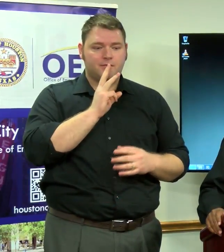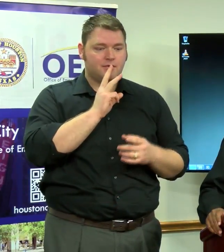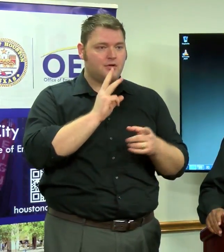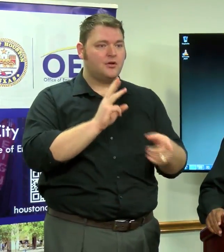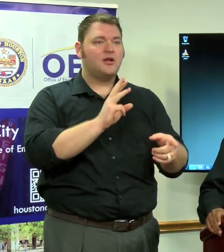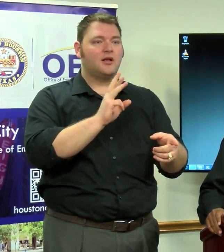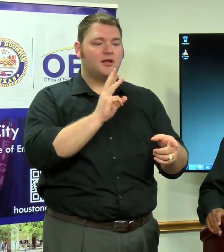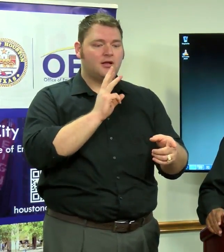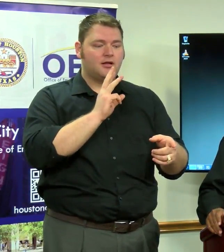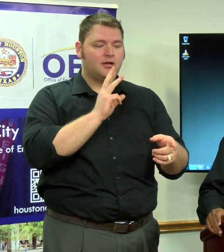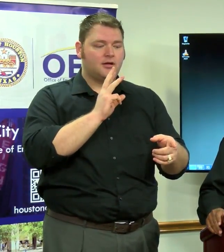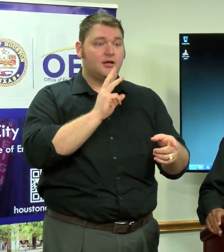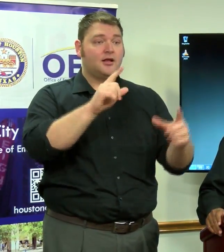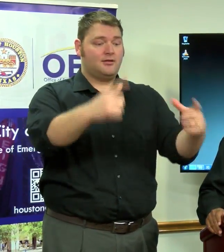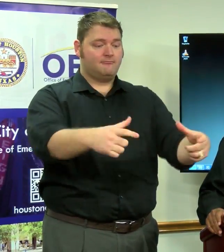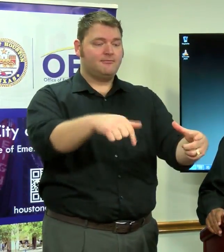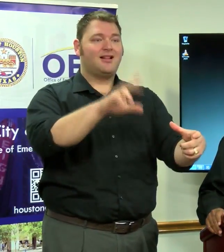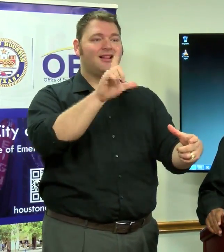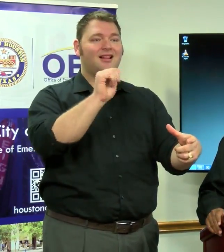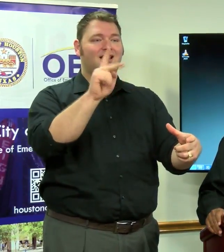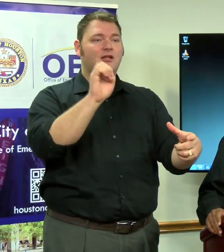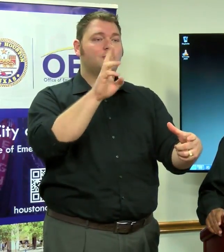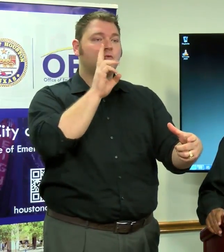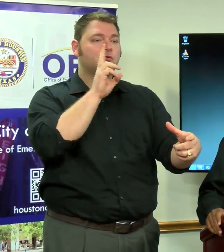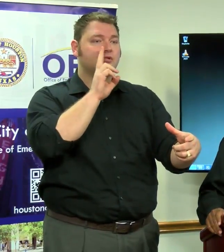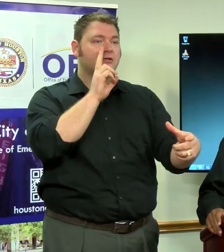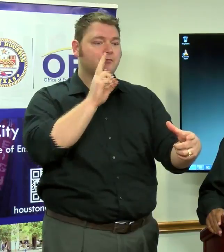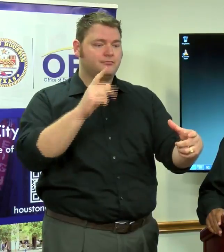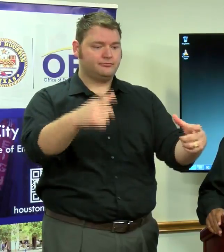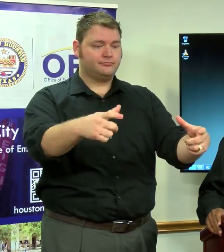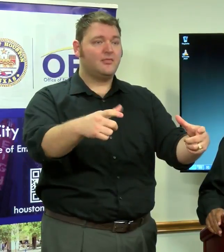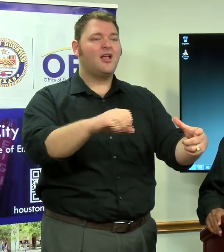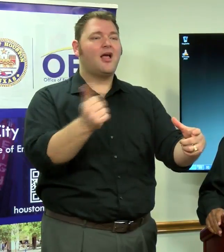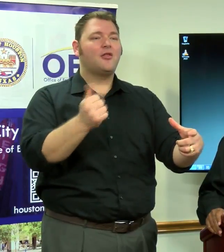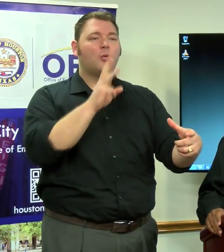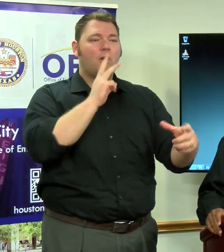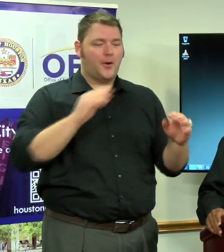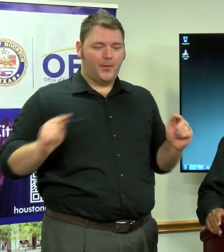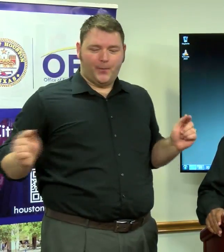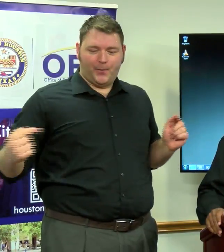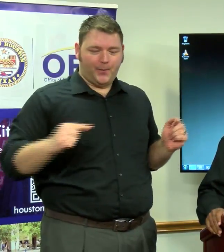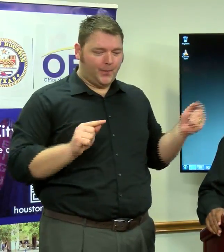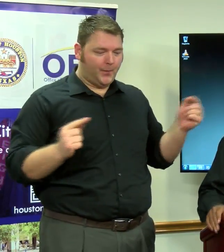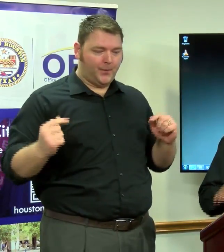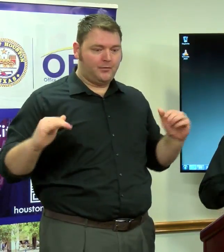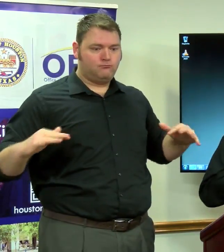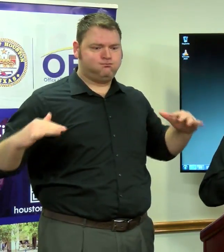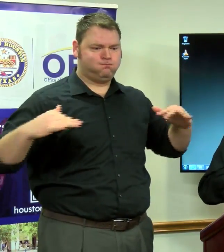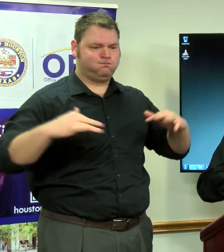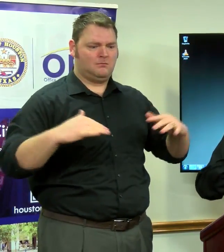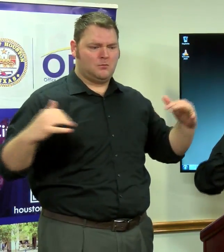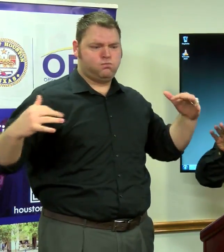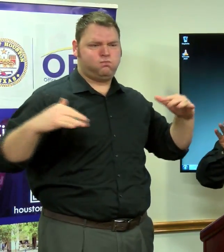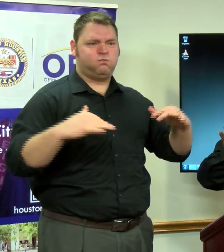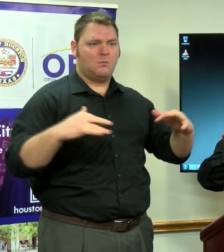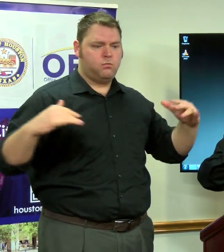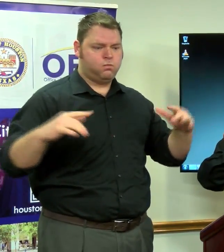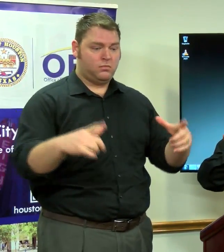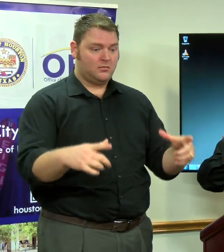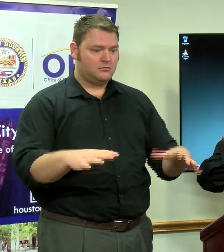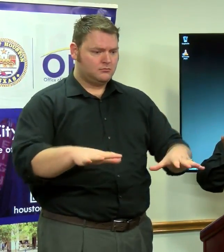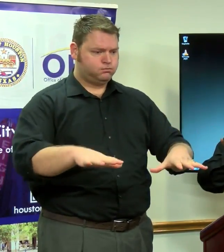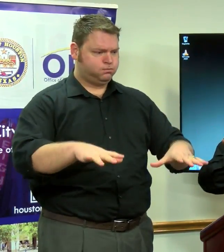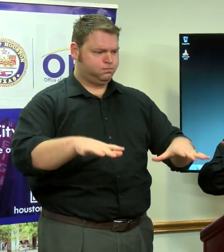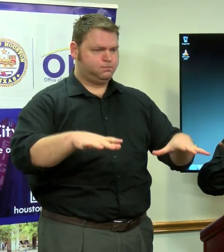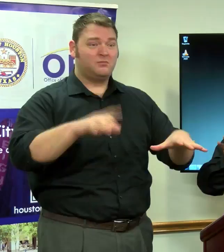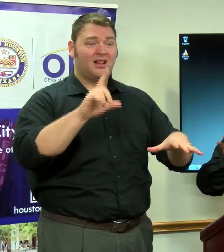Houston. And as you know, the waters continue to rise. More water is flowing into Lake Houston, more than can exit out